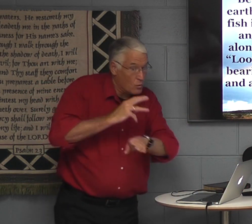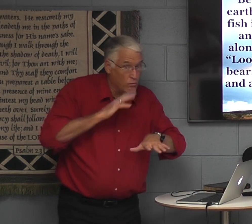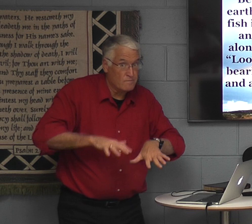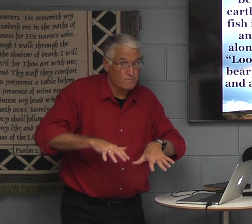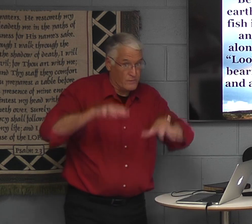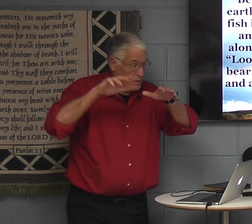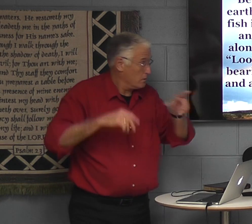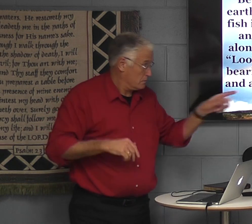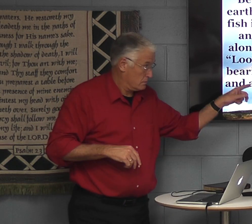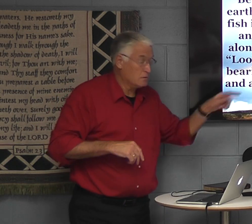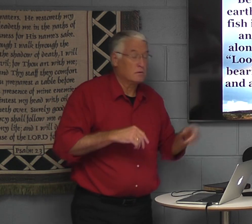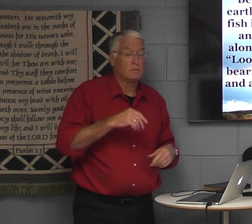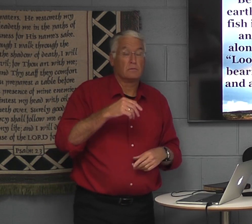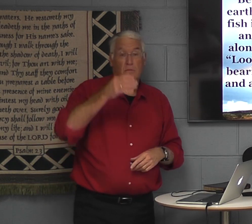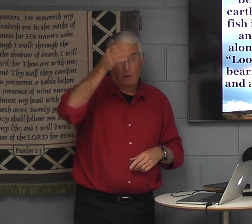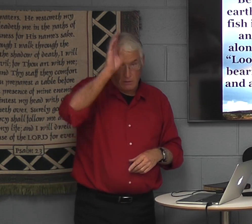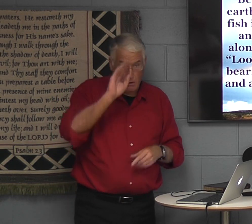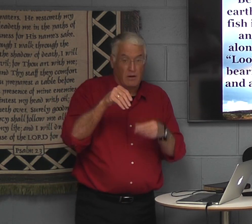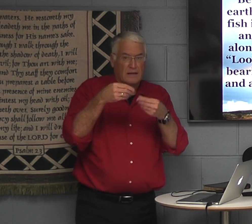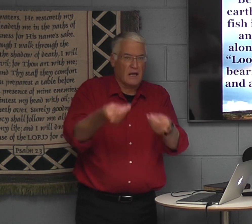Now remember, after the flood,